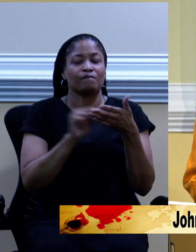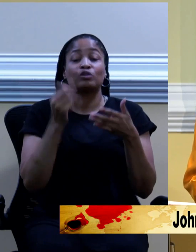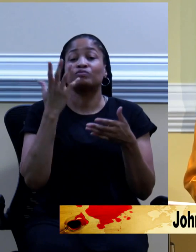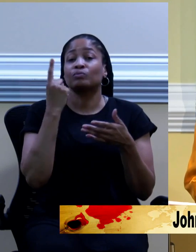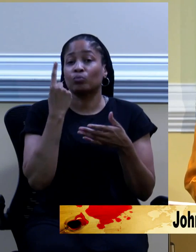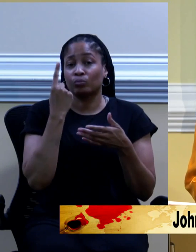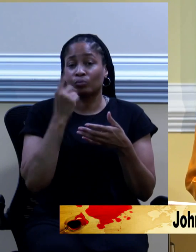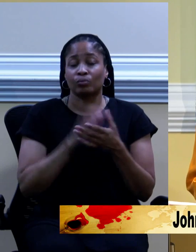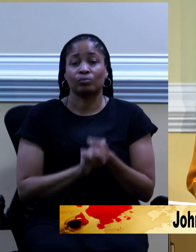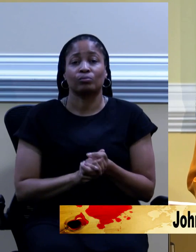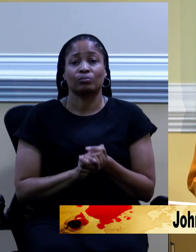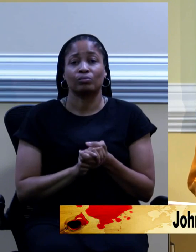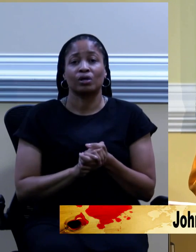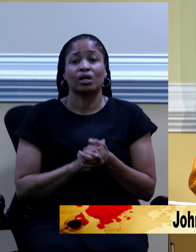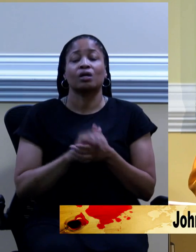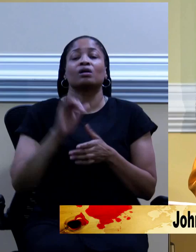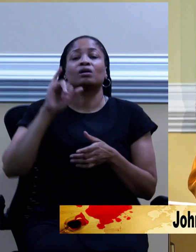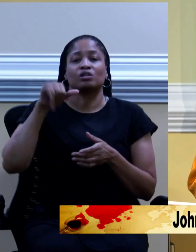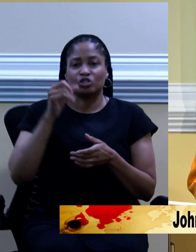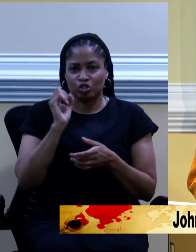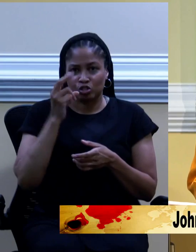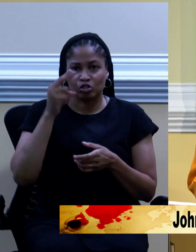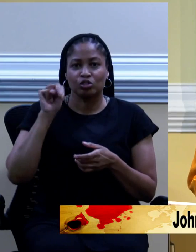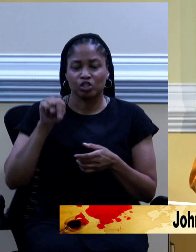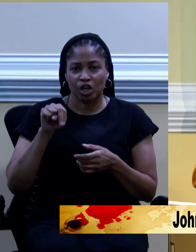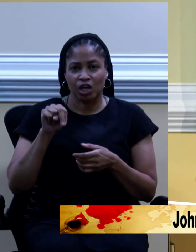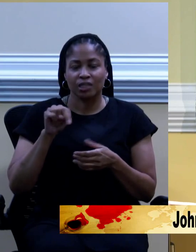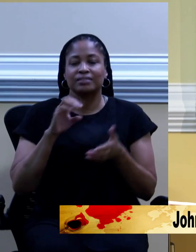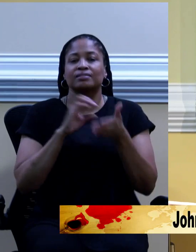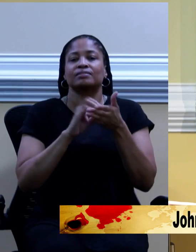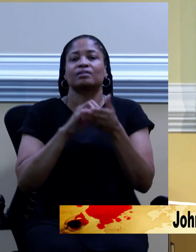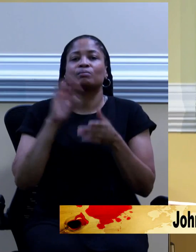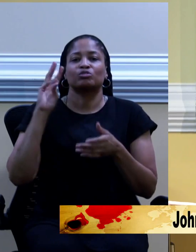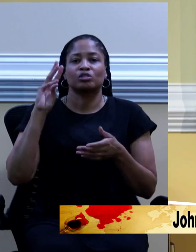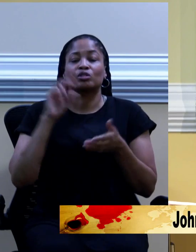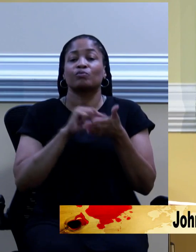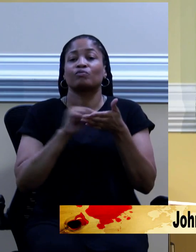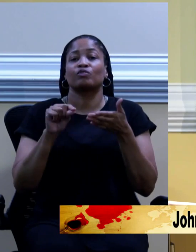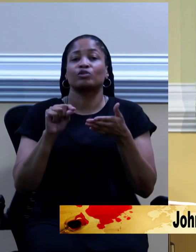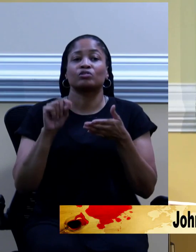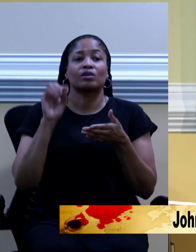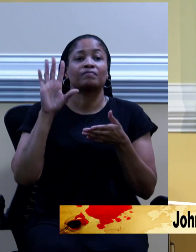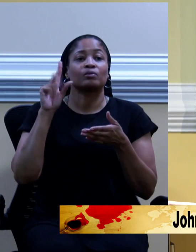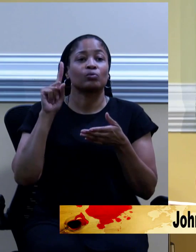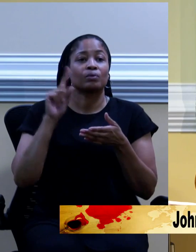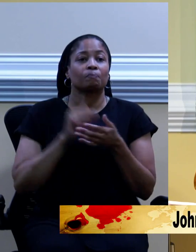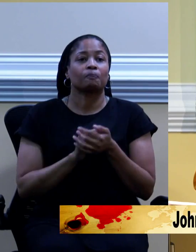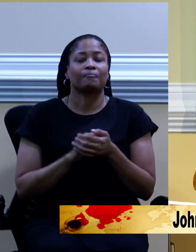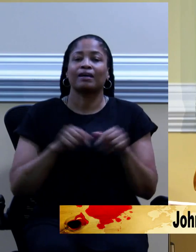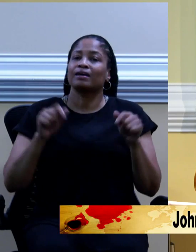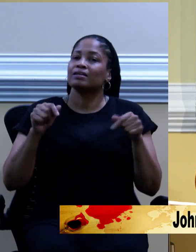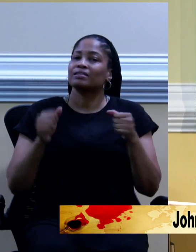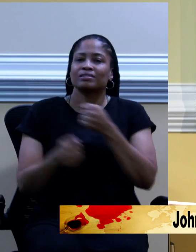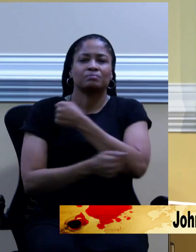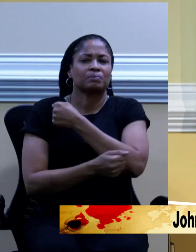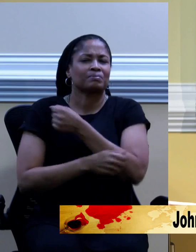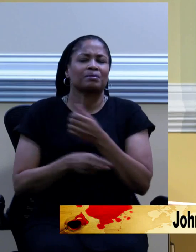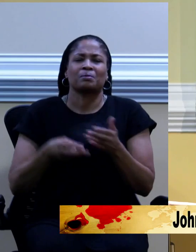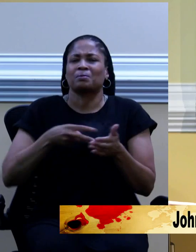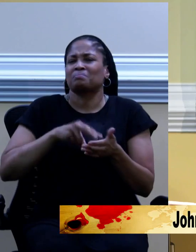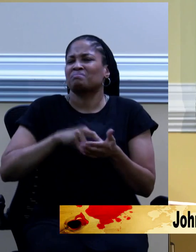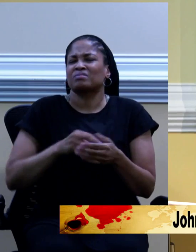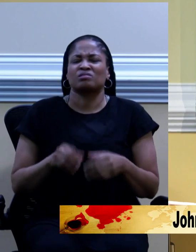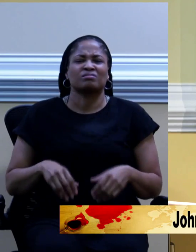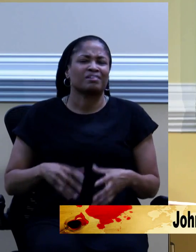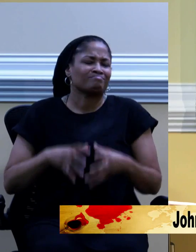51. St. John chapter 6 and verse 51. See, this Passover means a whole lot of stuff, sister and brother, when you're talking about